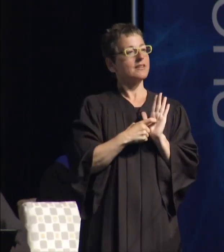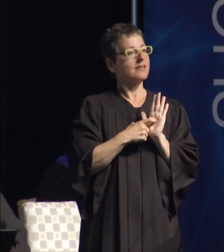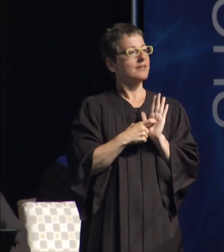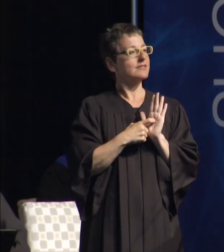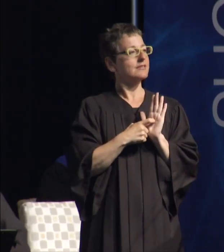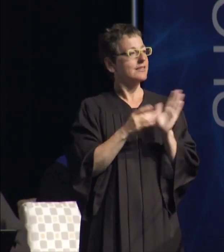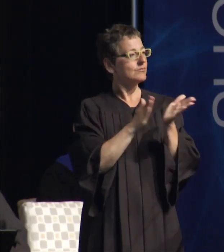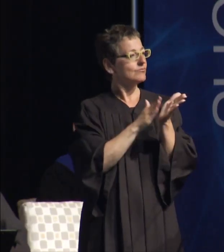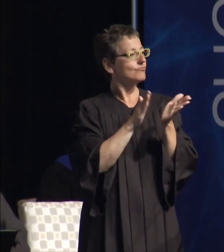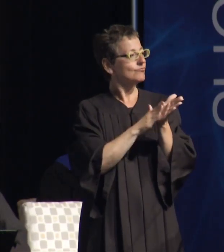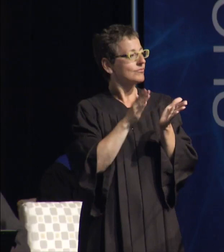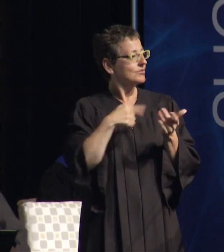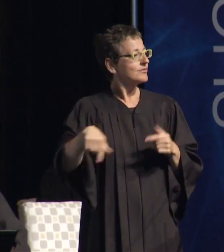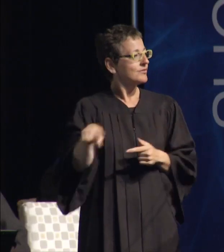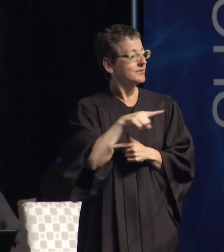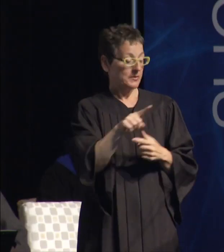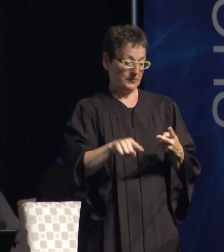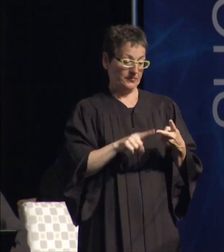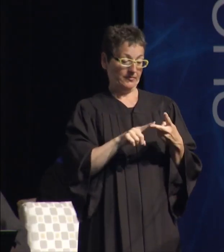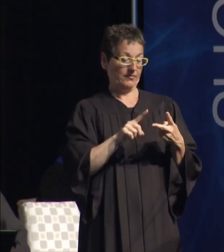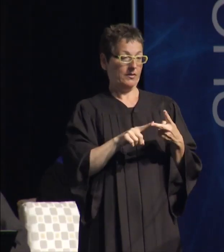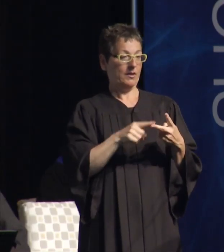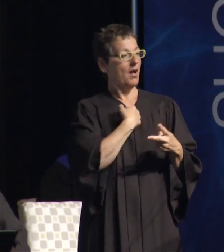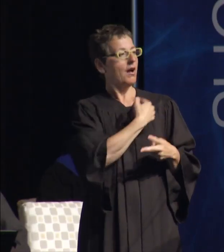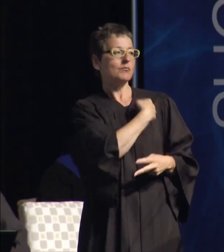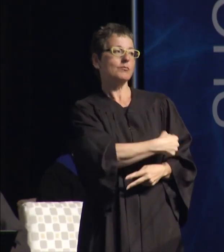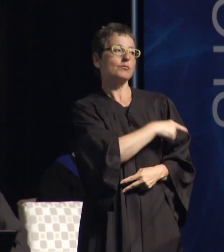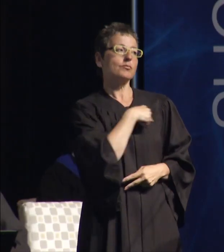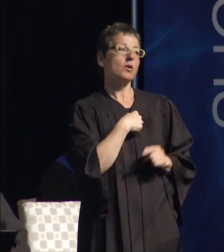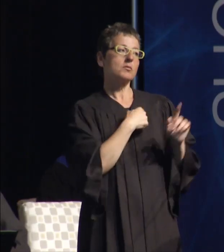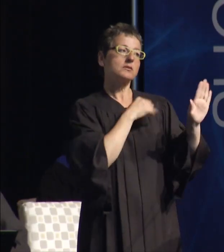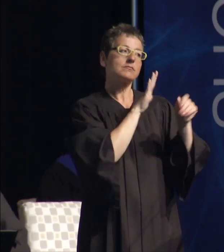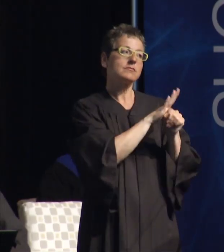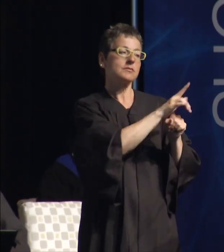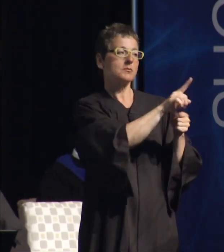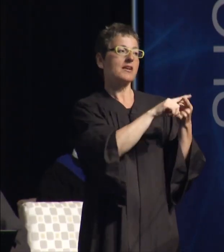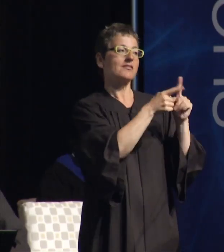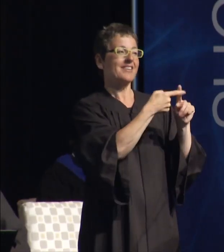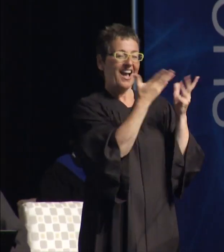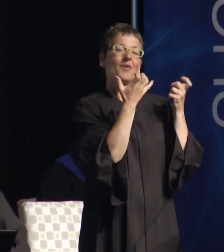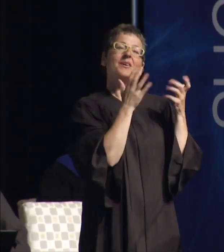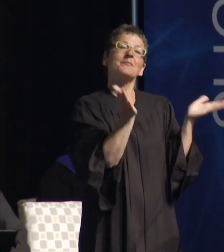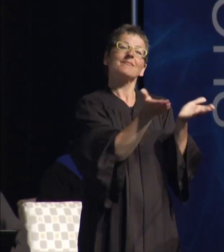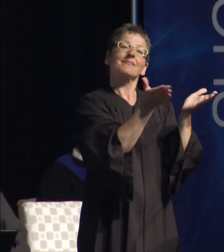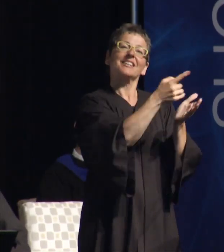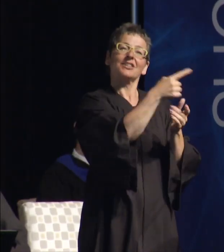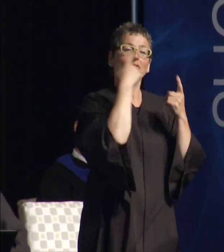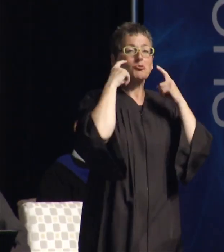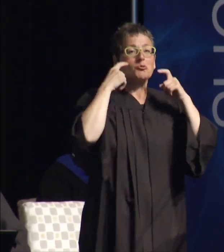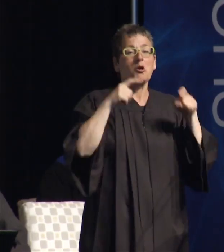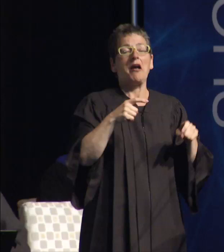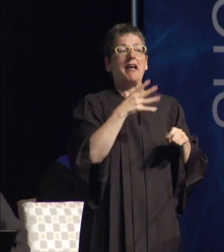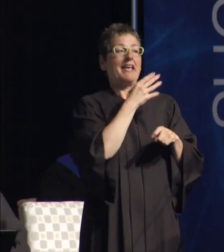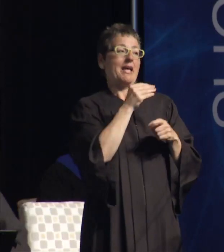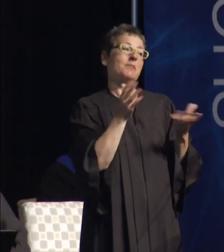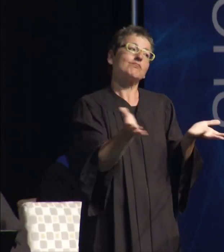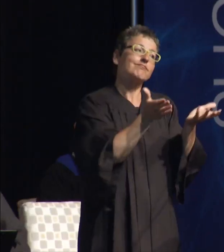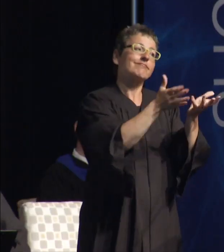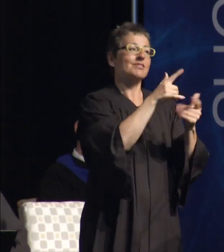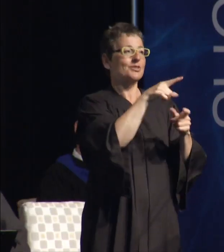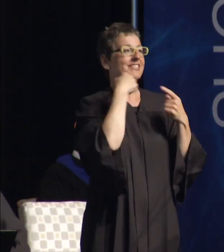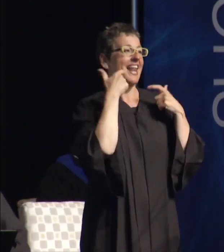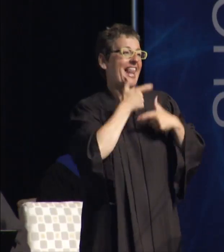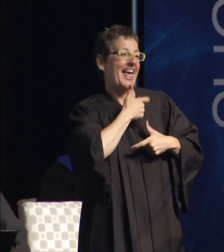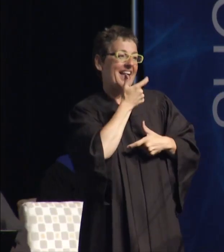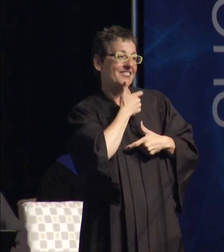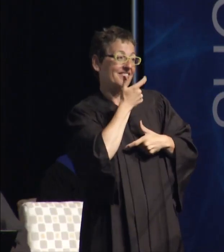milestone. Number two, I promised my classmates that I would both make them laugh and cry, and they're holding me to that promise. And